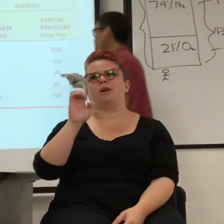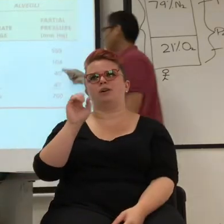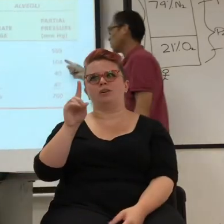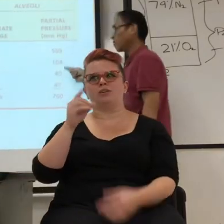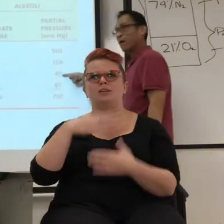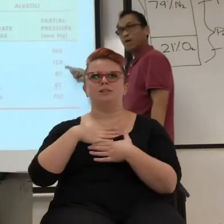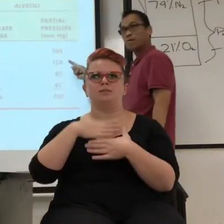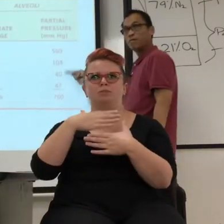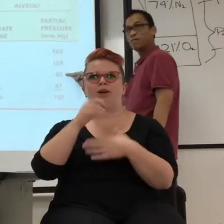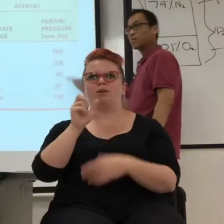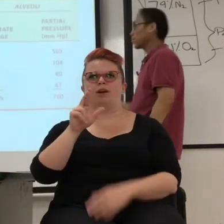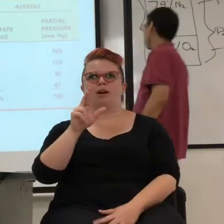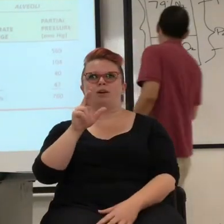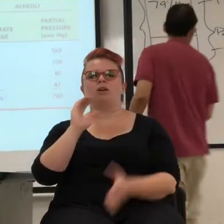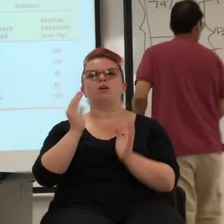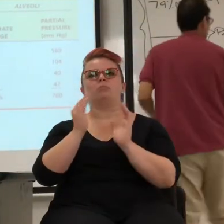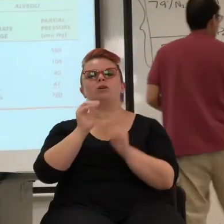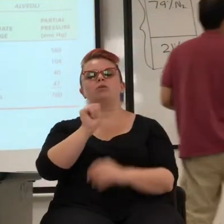versus alveolar air.